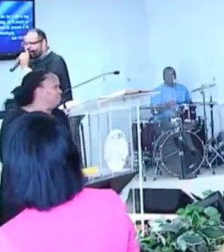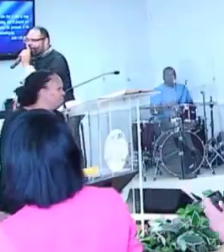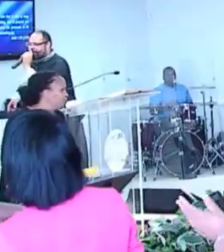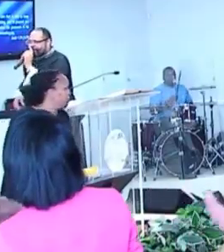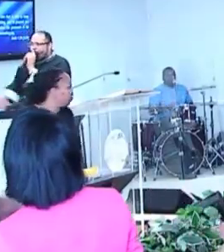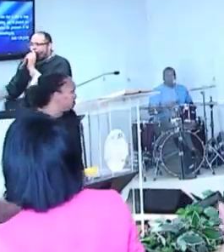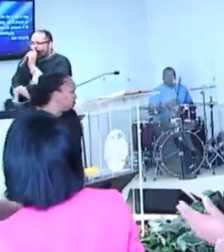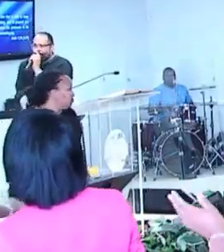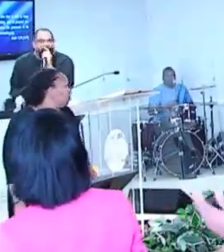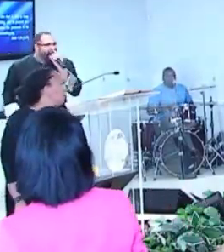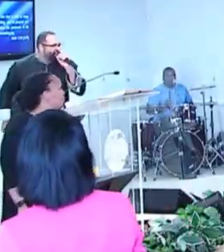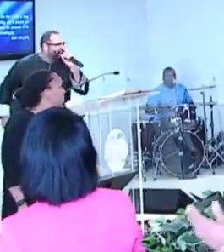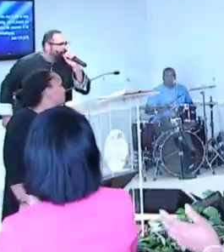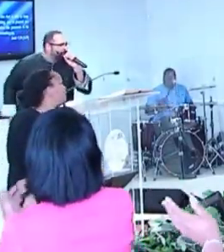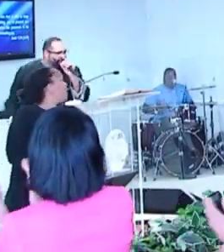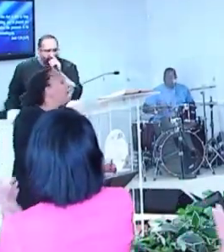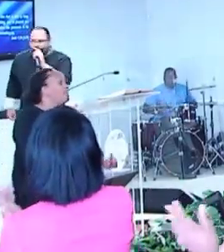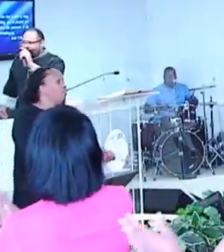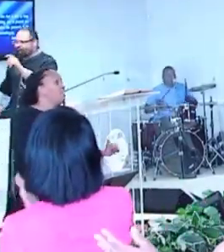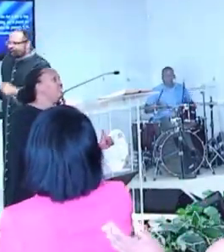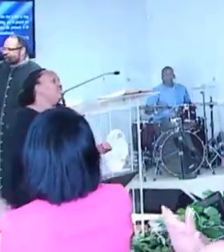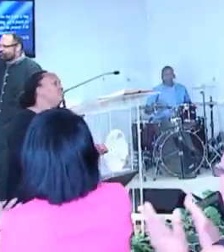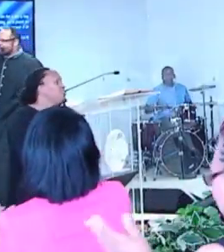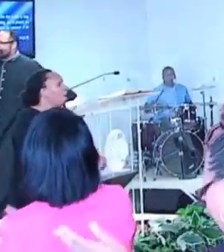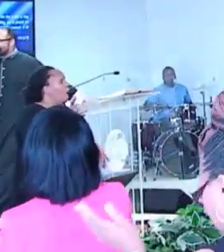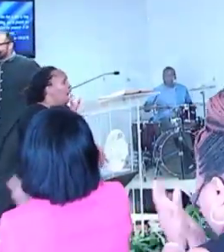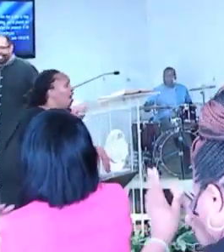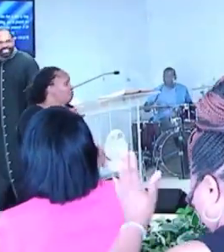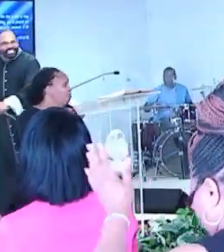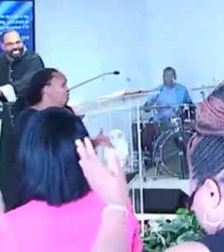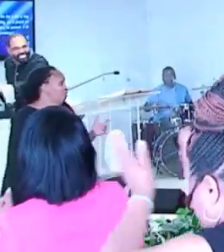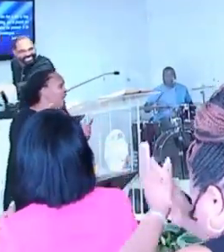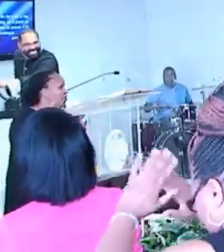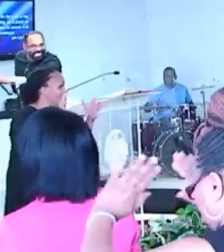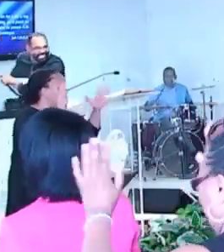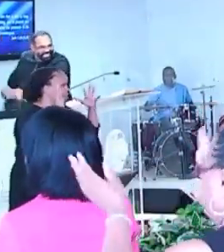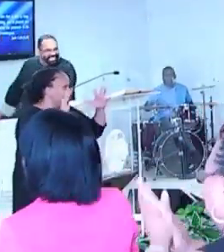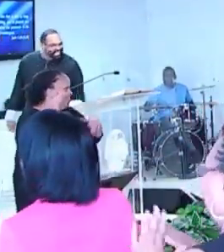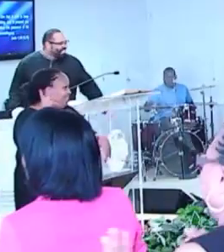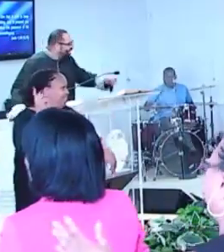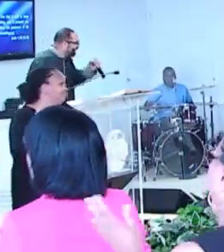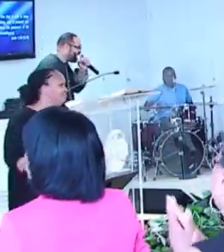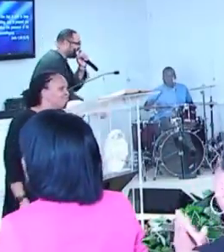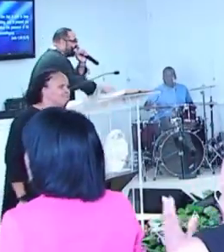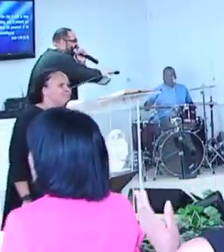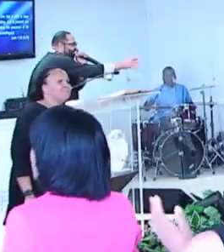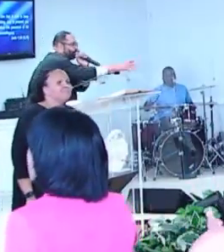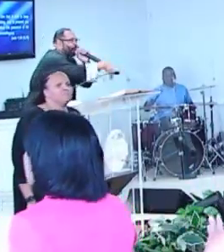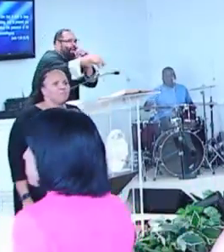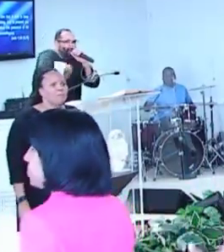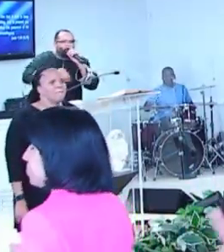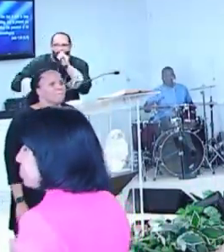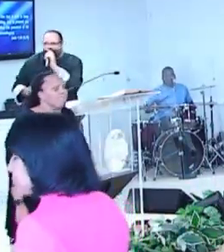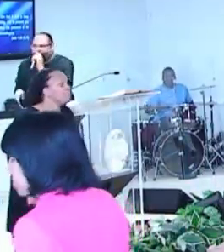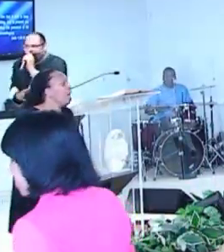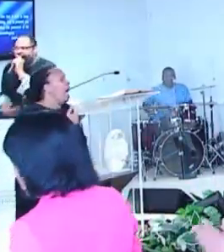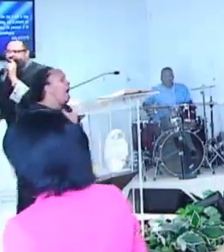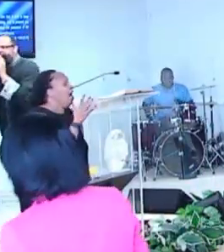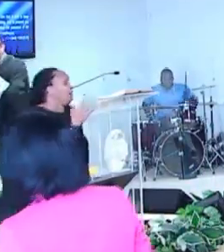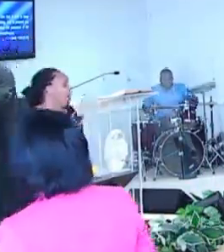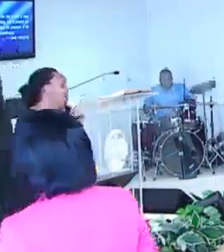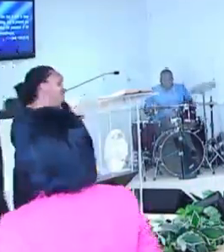like now you got to praise him for your own family. I feel like praising him. I feel like praising him. Not for you. I got to do it